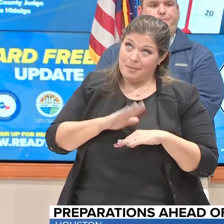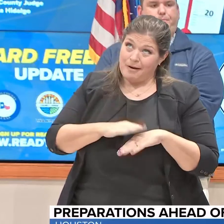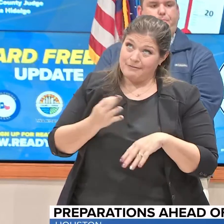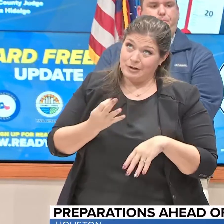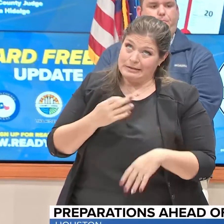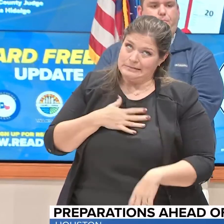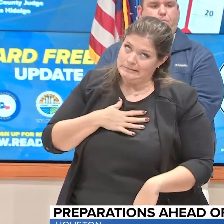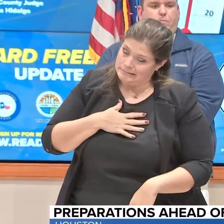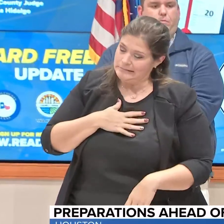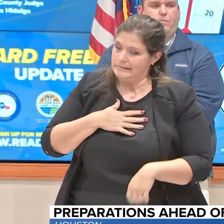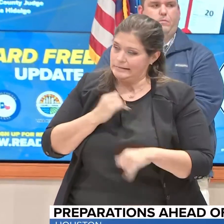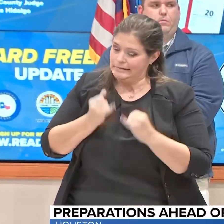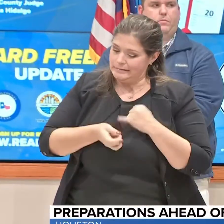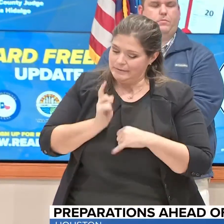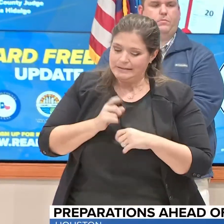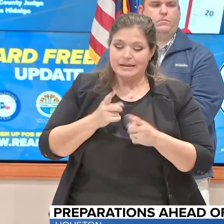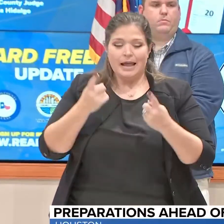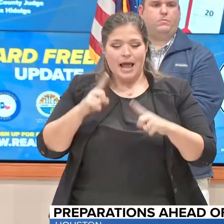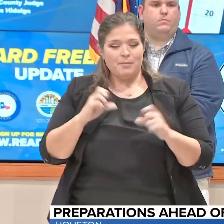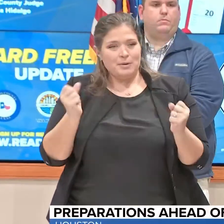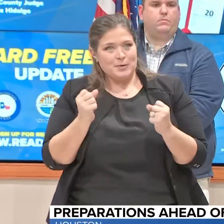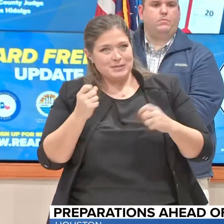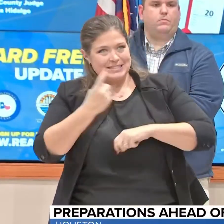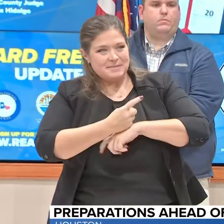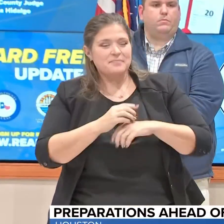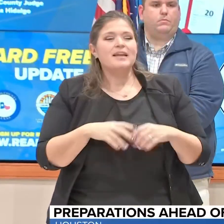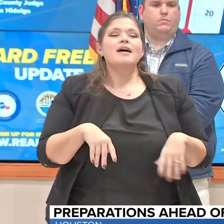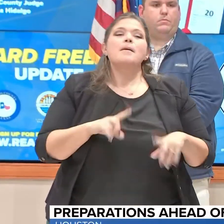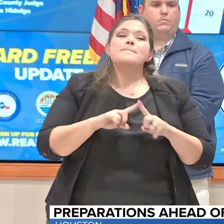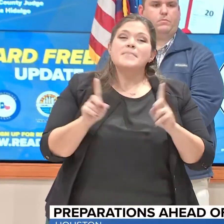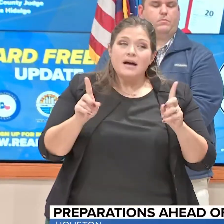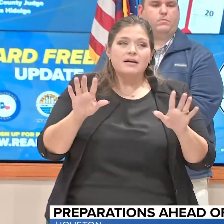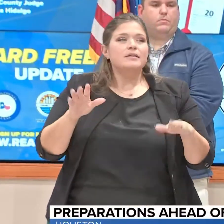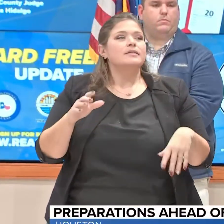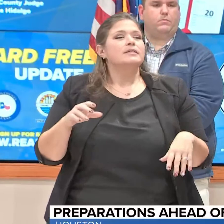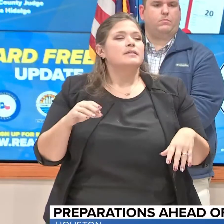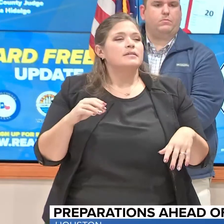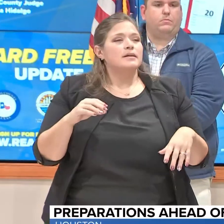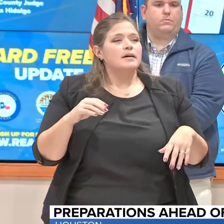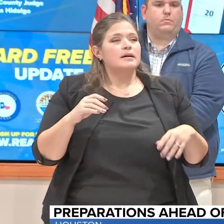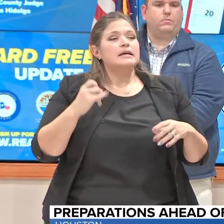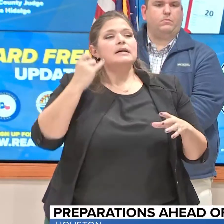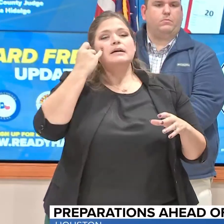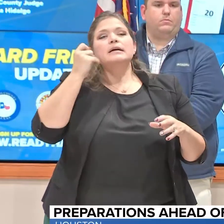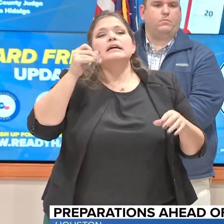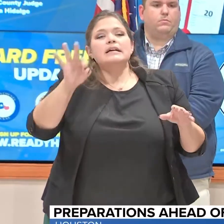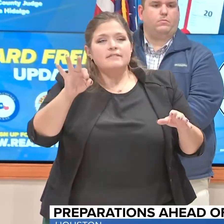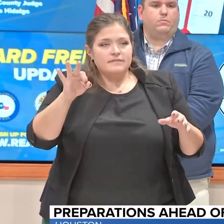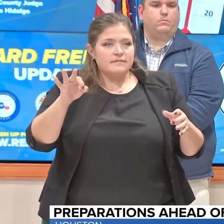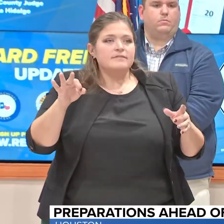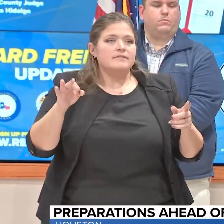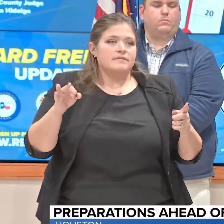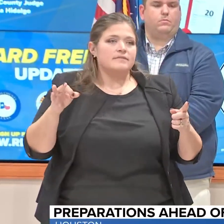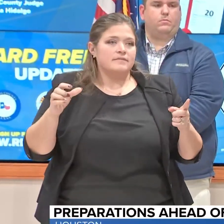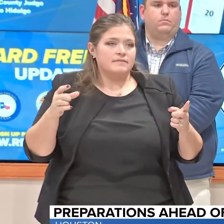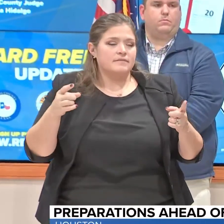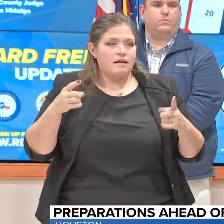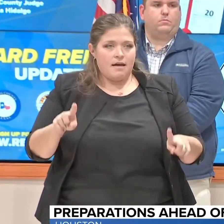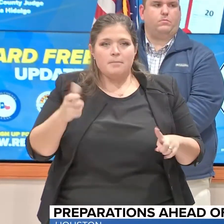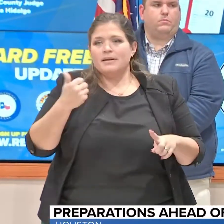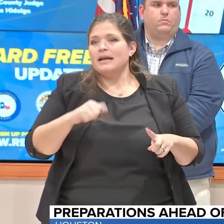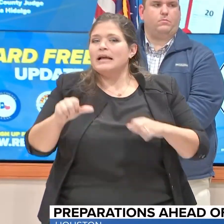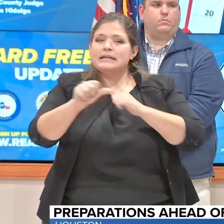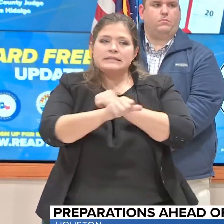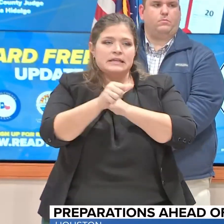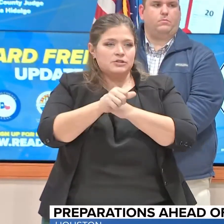just happen to be the coldest day. But if by any chance there's any danger